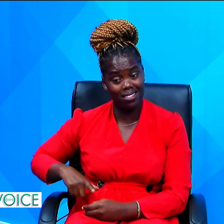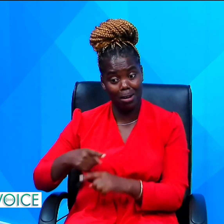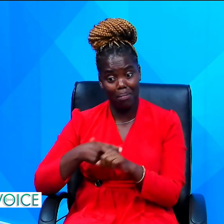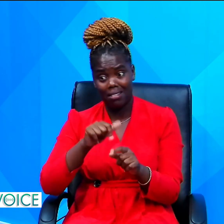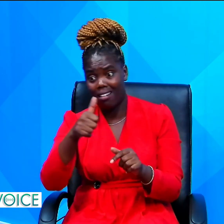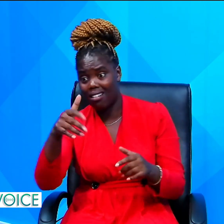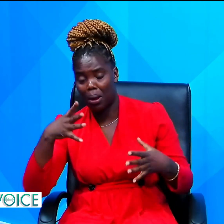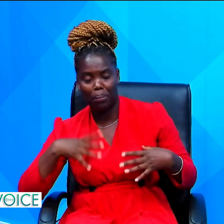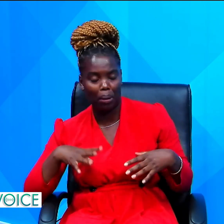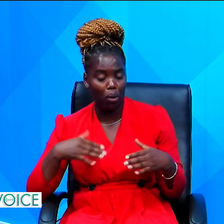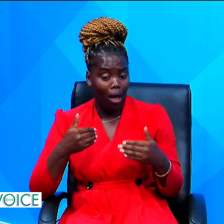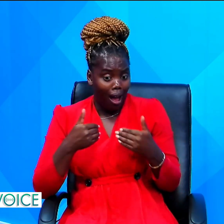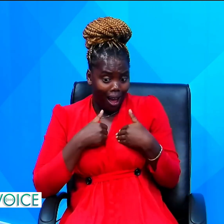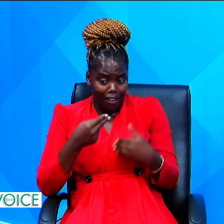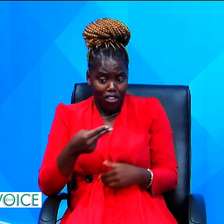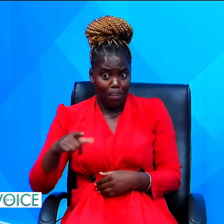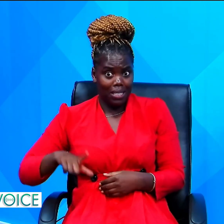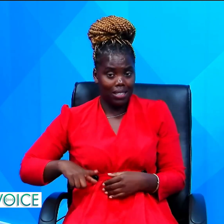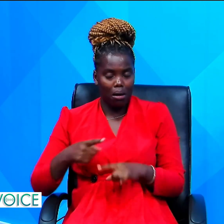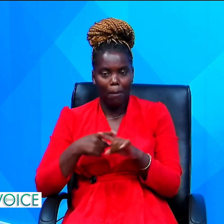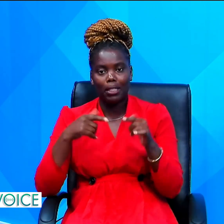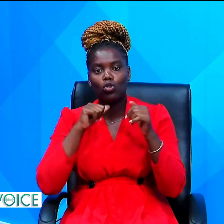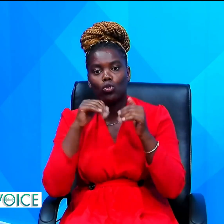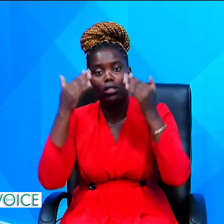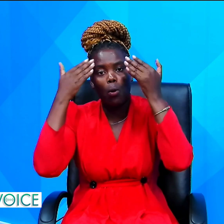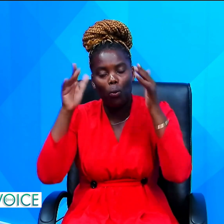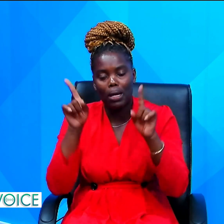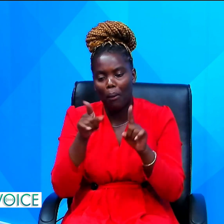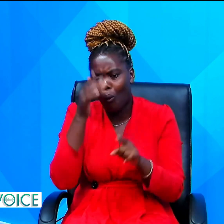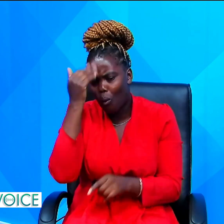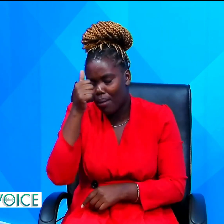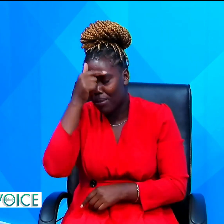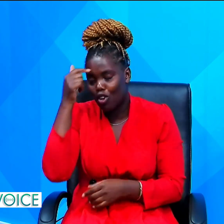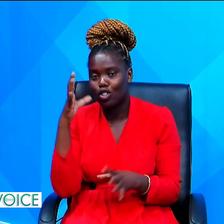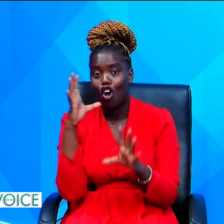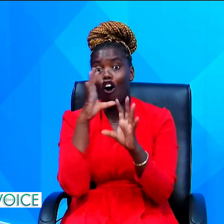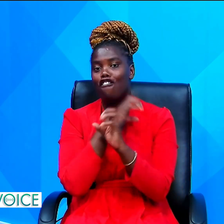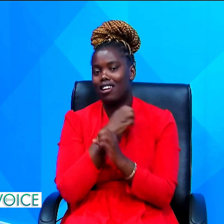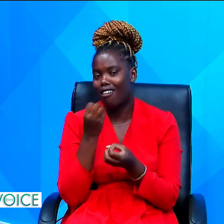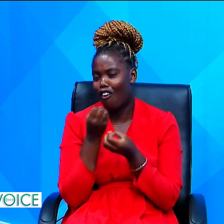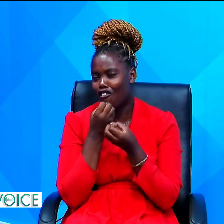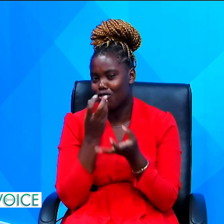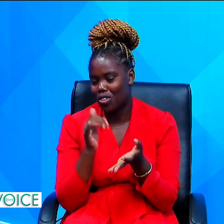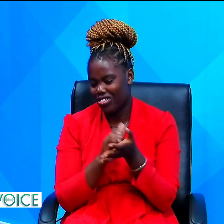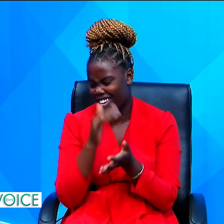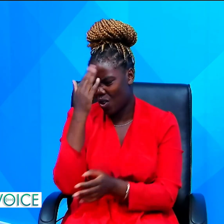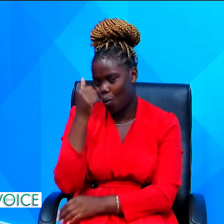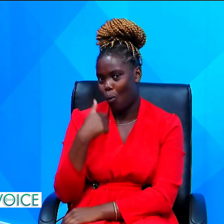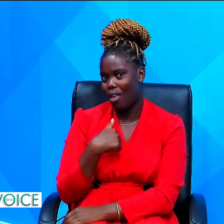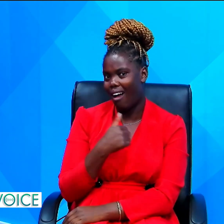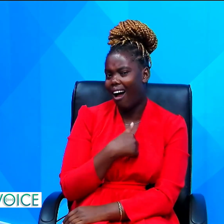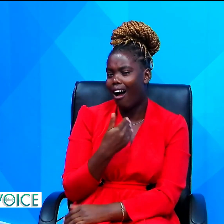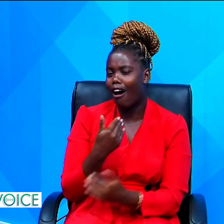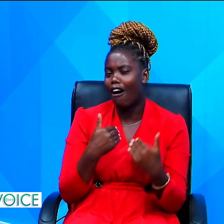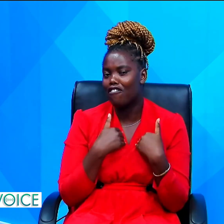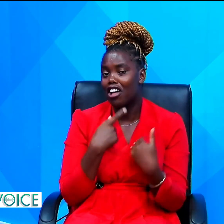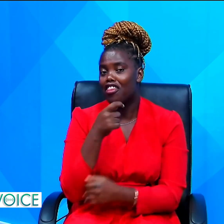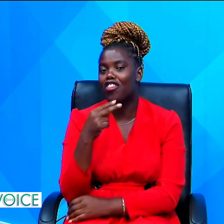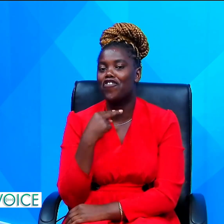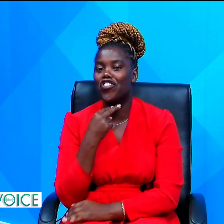A lot of people in the world, they don't know that they have hepatitis. That is why we are here at The Voice Show to inform you